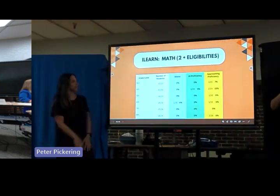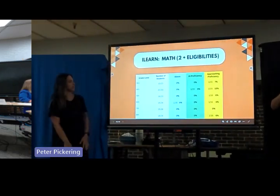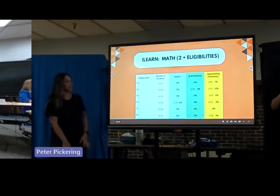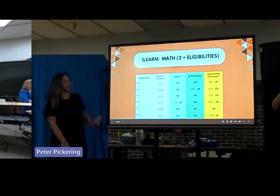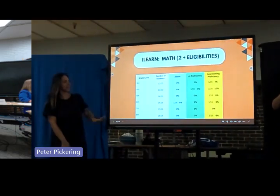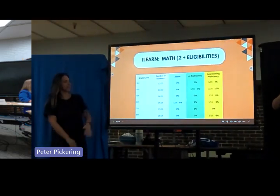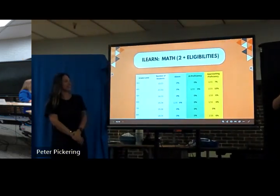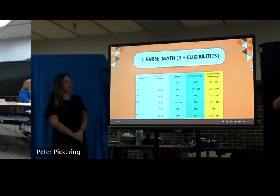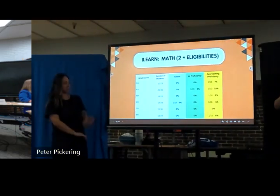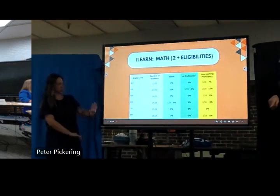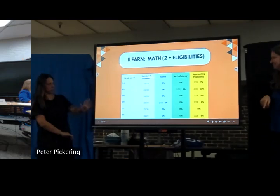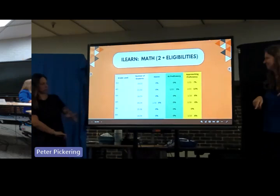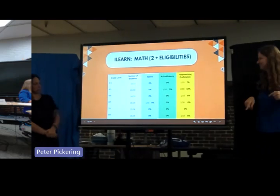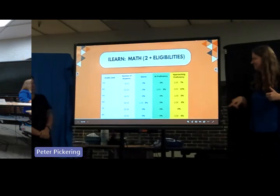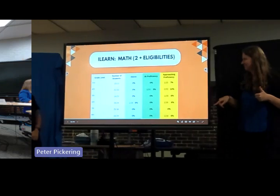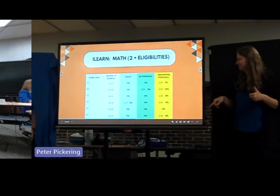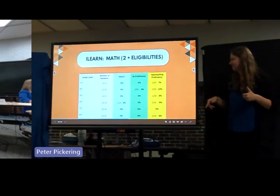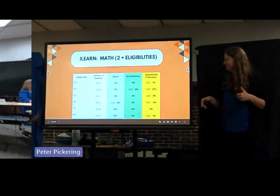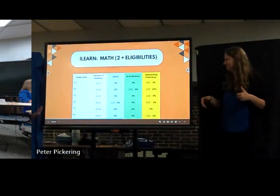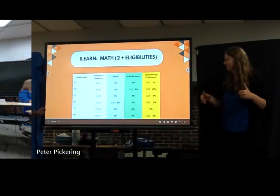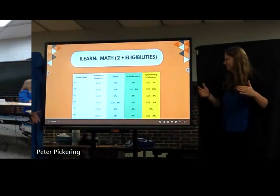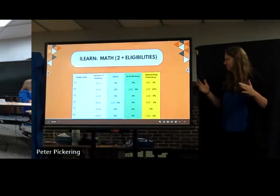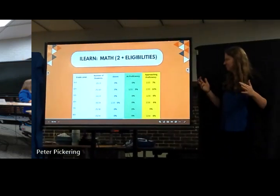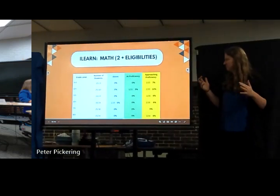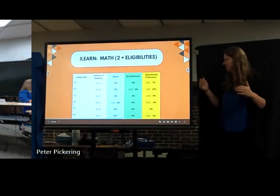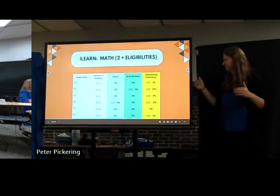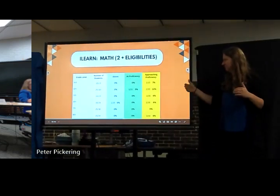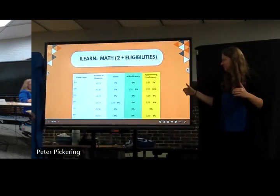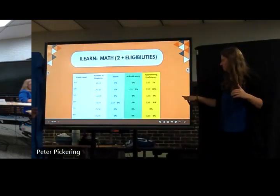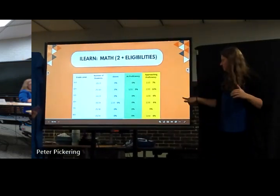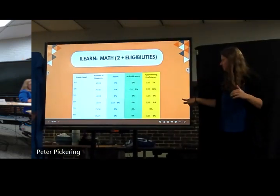sorry about that. Go ahead.